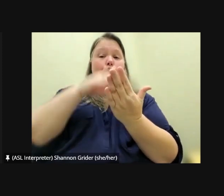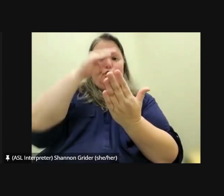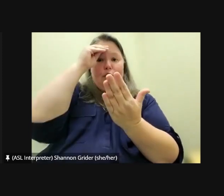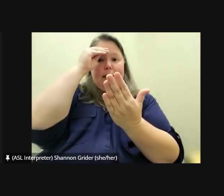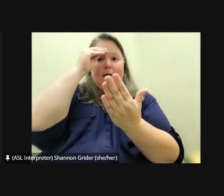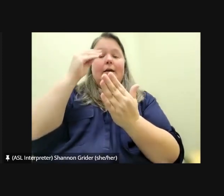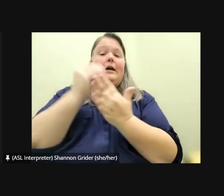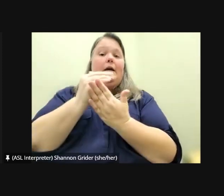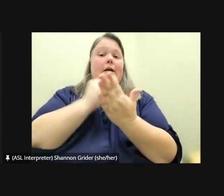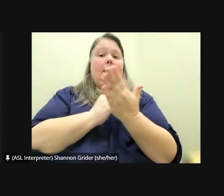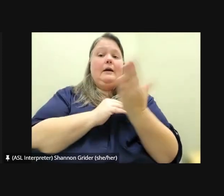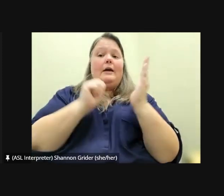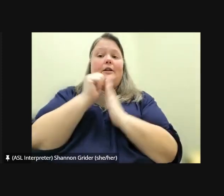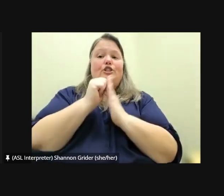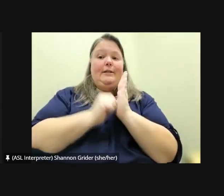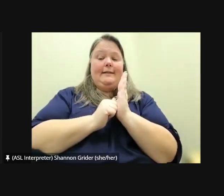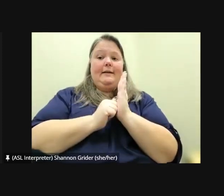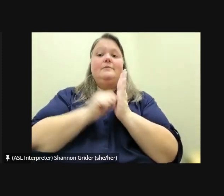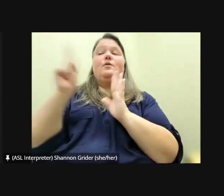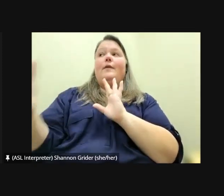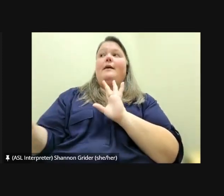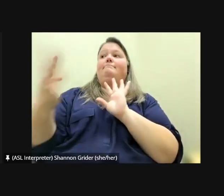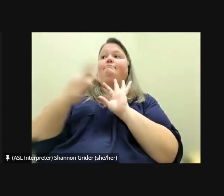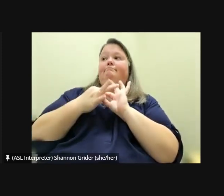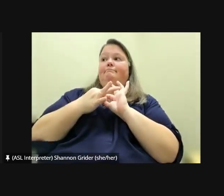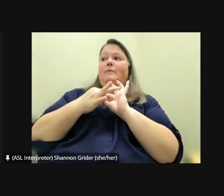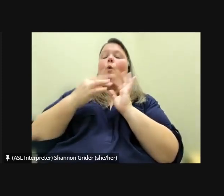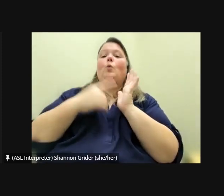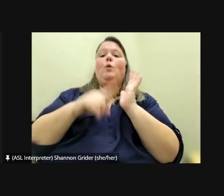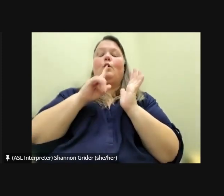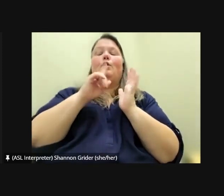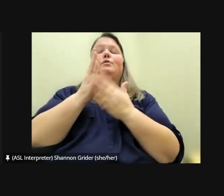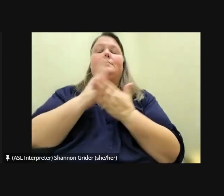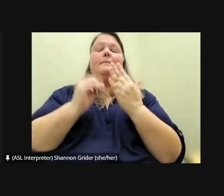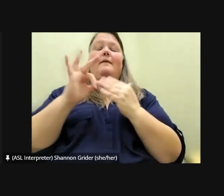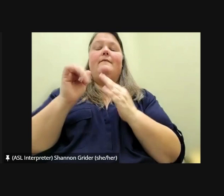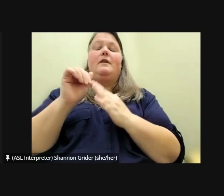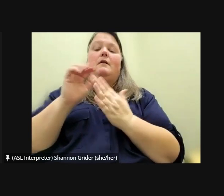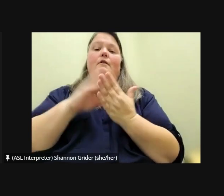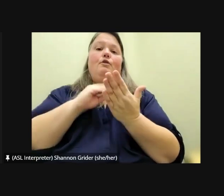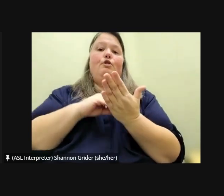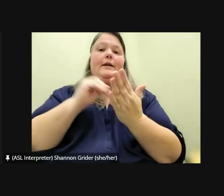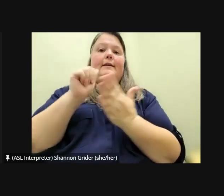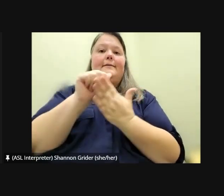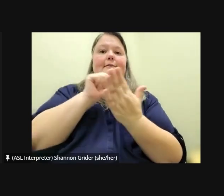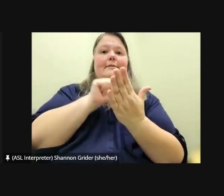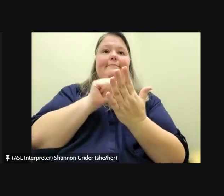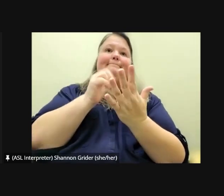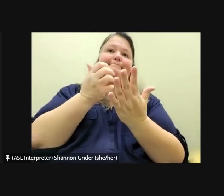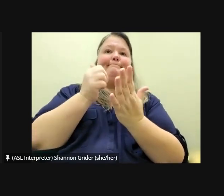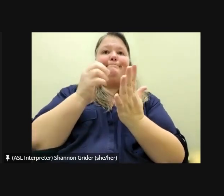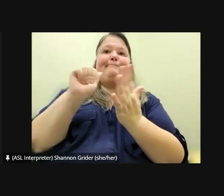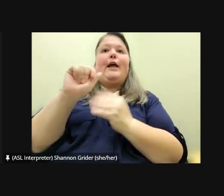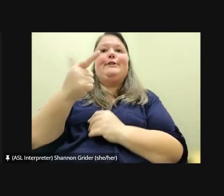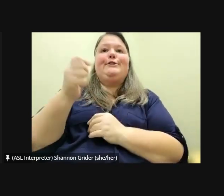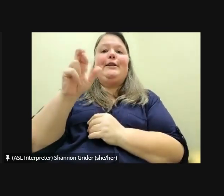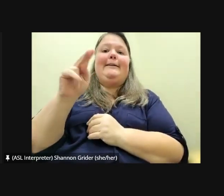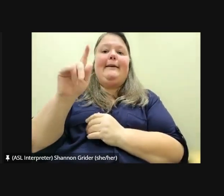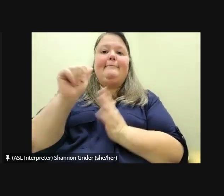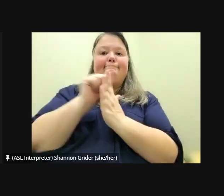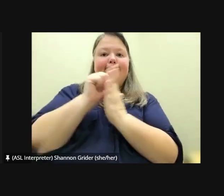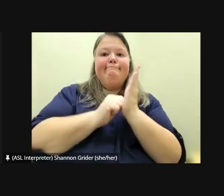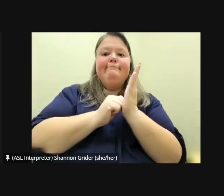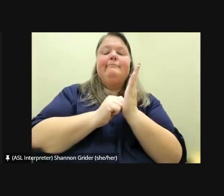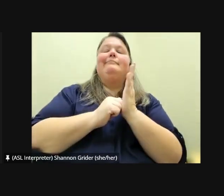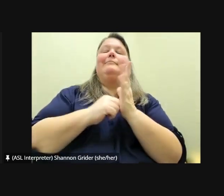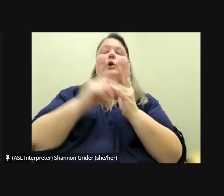to us to ask what are some of the learning agenda questions that we can have those local leaders focus on